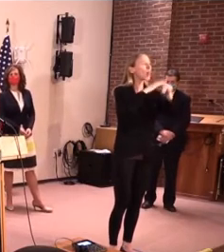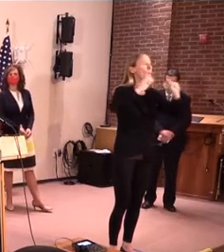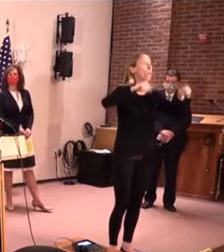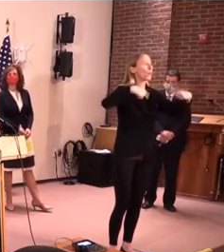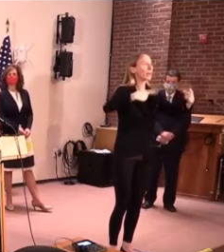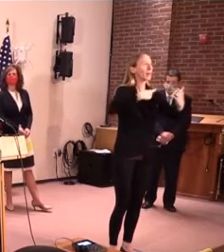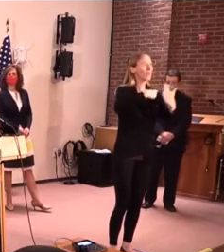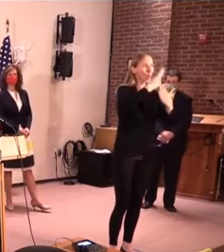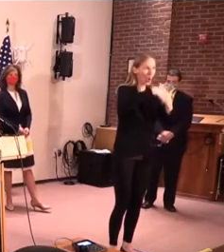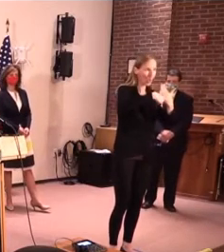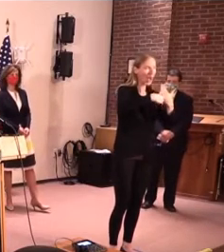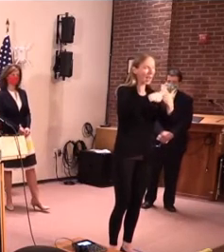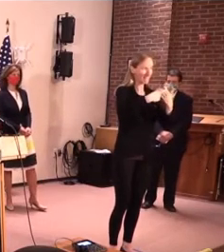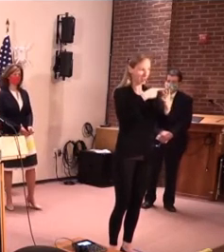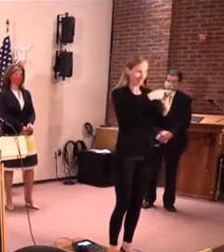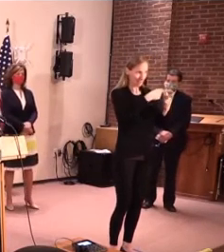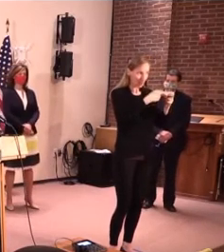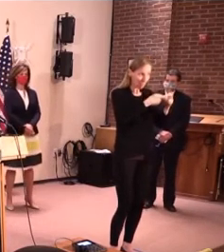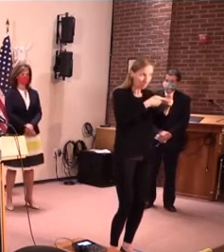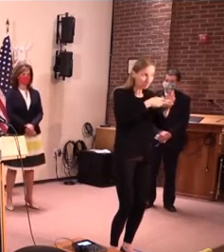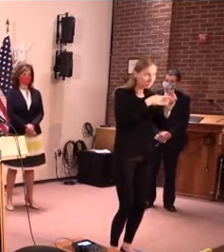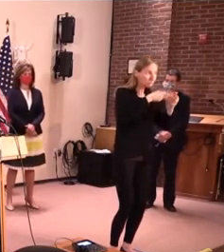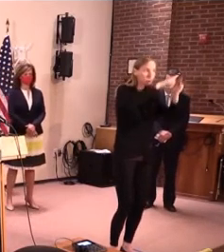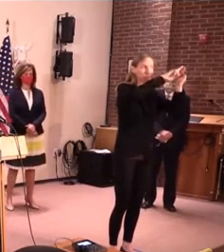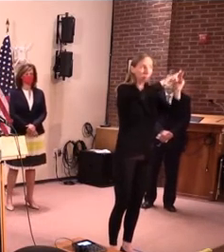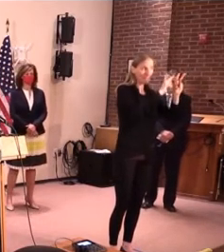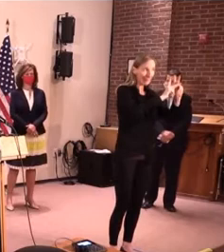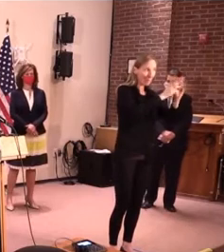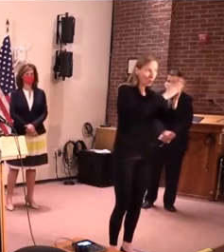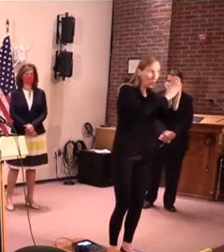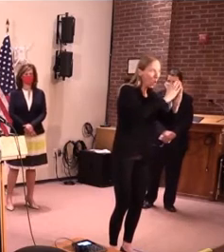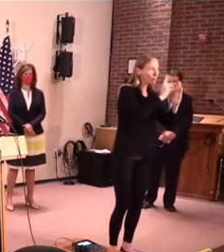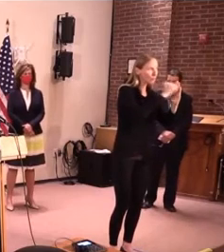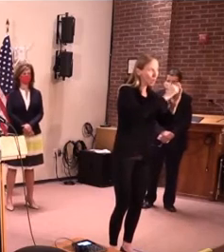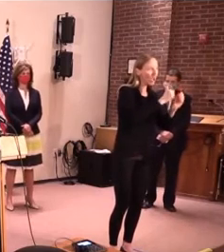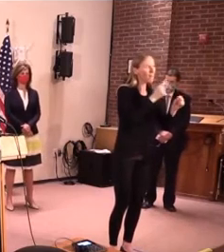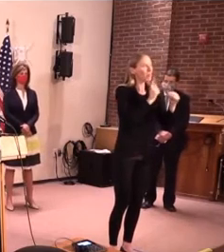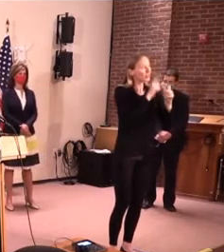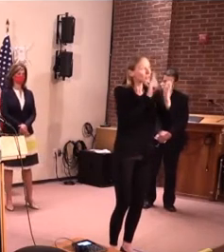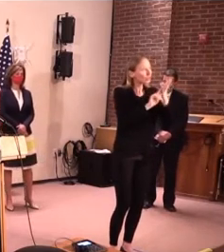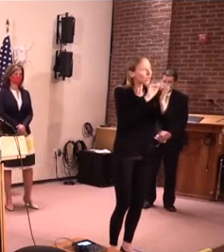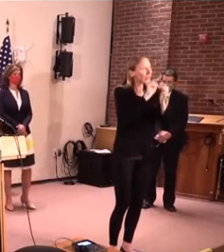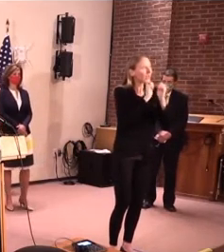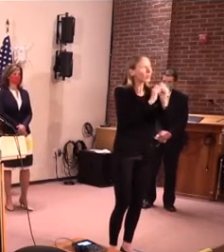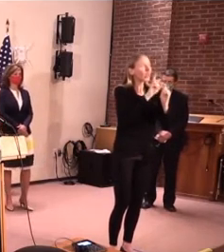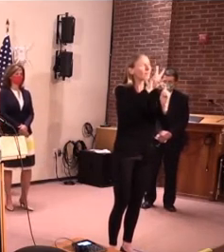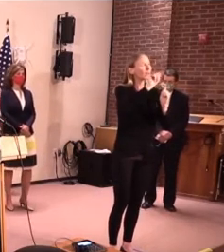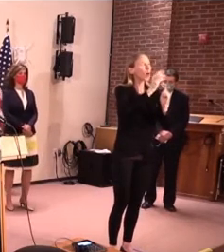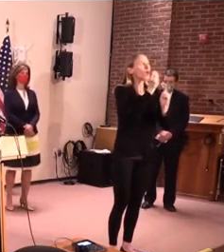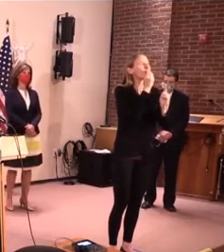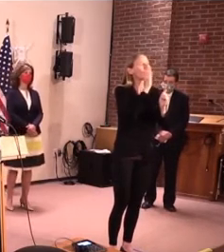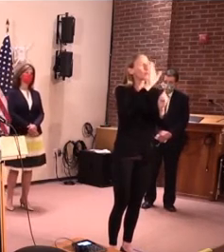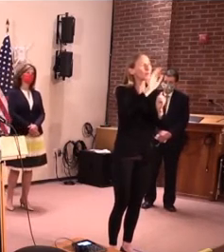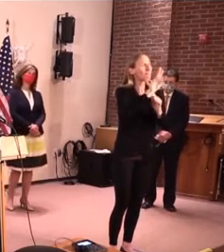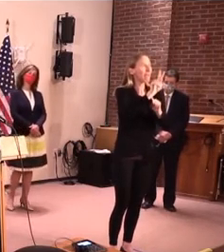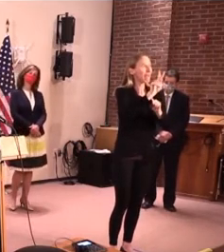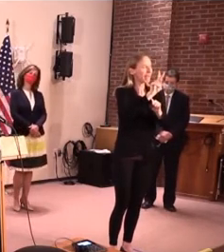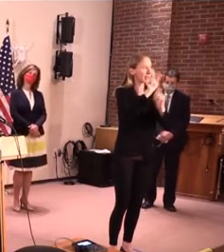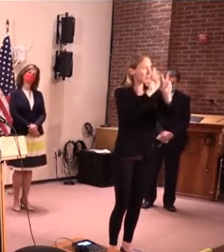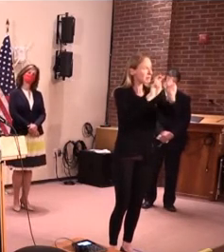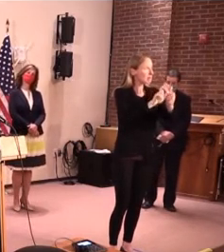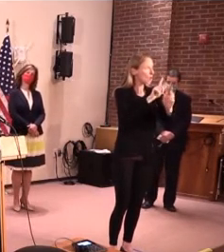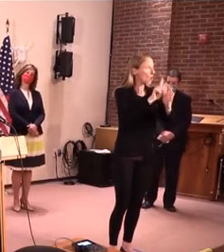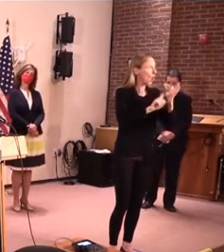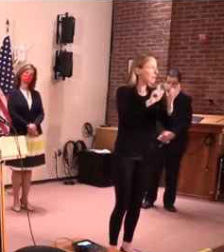much new activity is there, as well as with the Vermont Food Bank, so that we can do an assessment of the